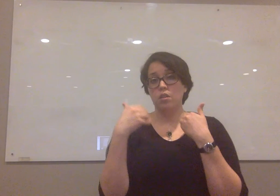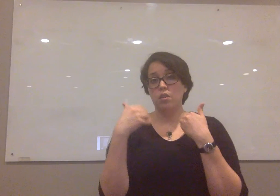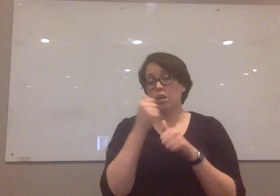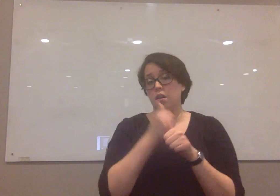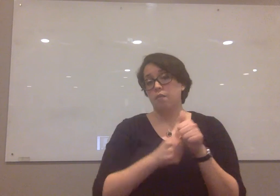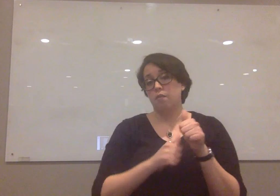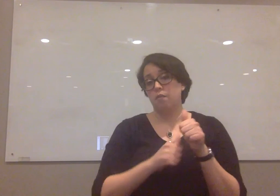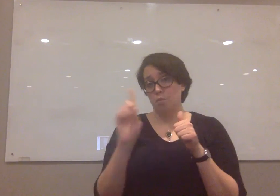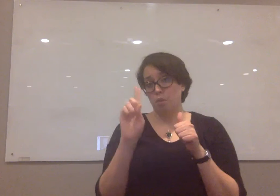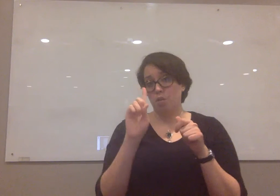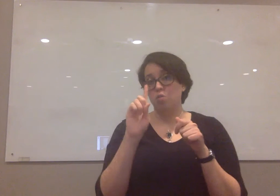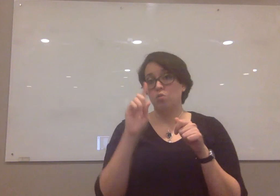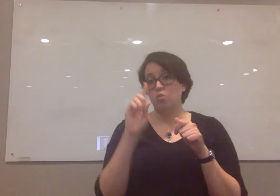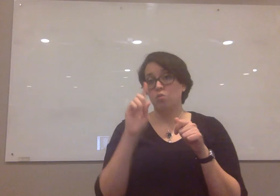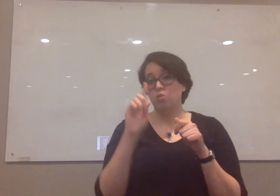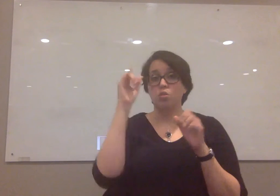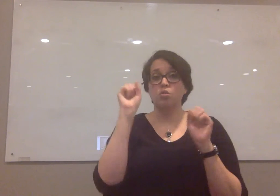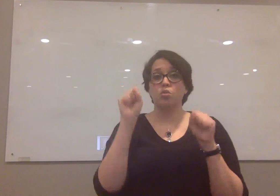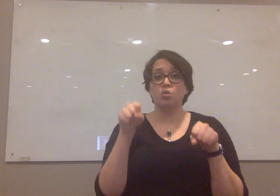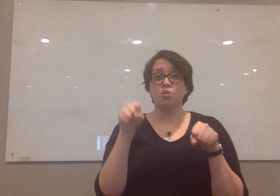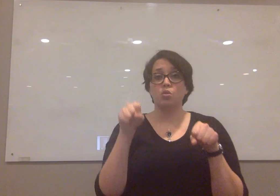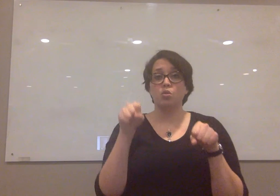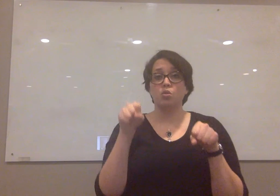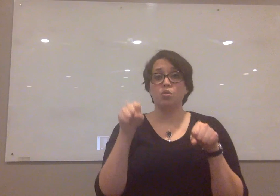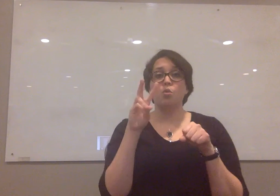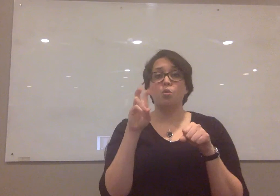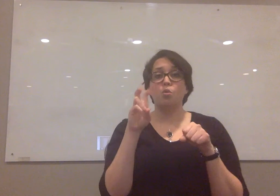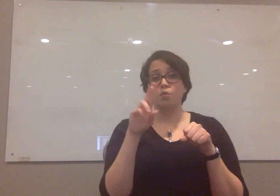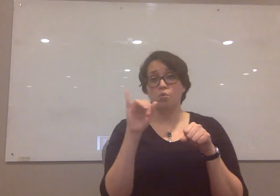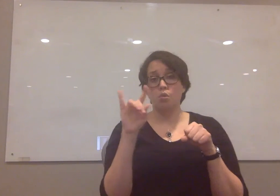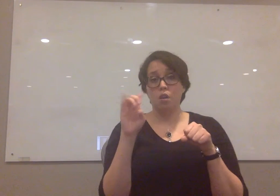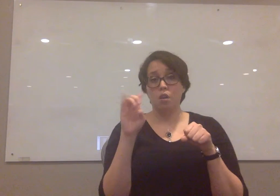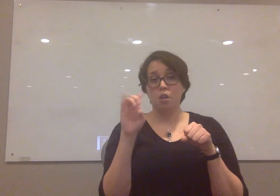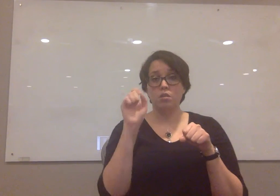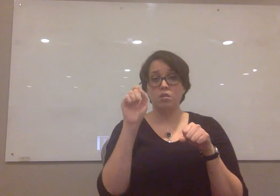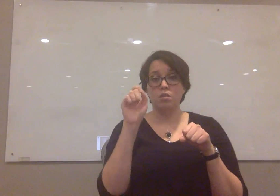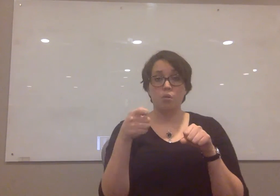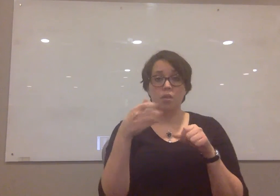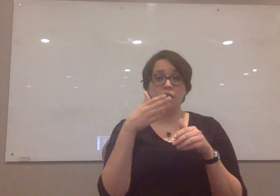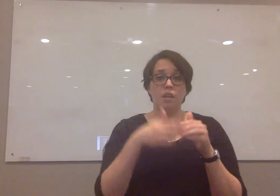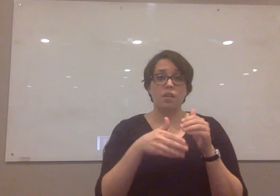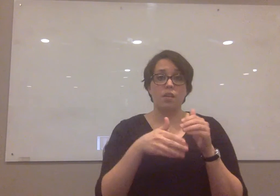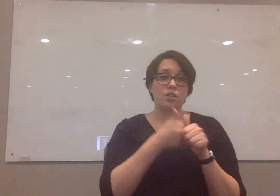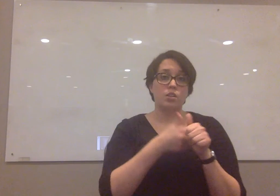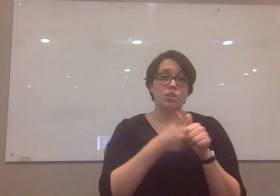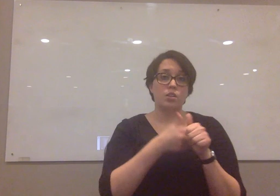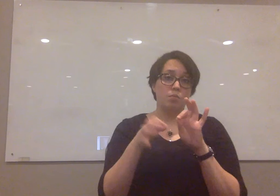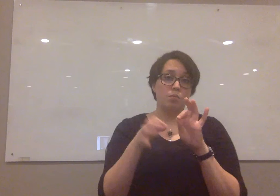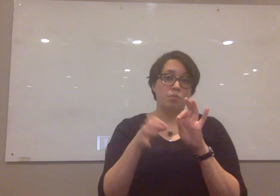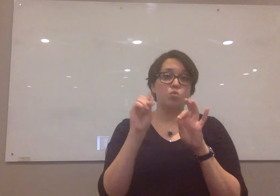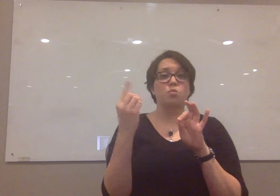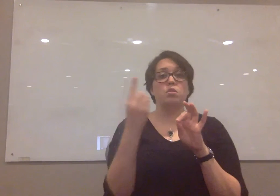if you could override the semicolon at the end of each statement and do something right there, right? That's kind of